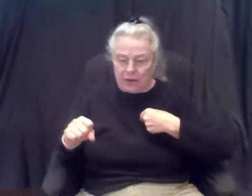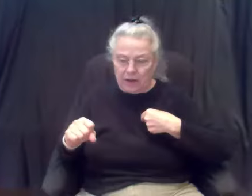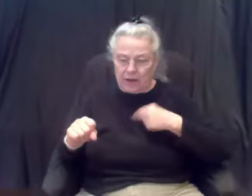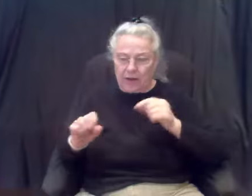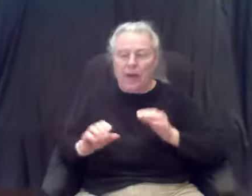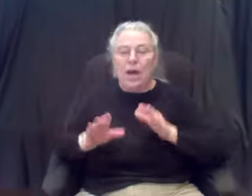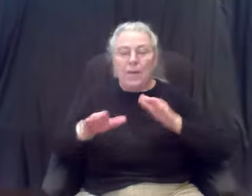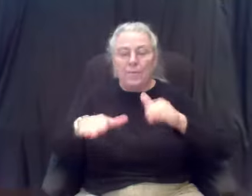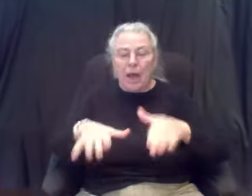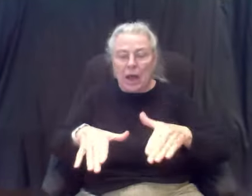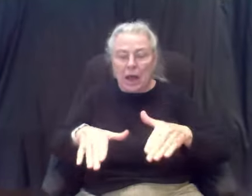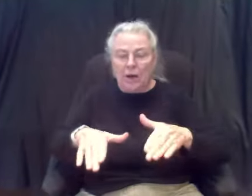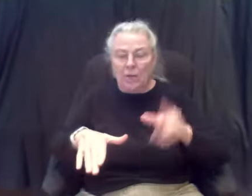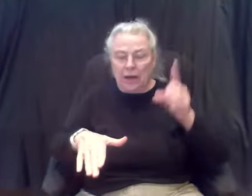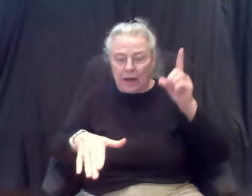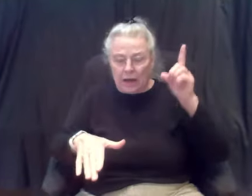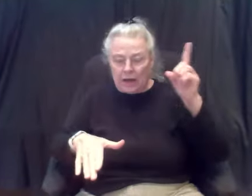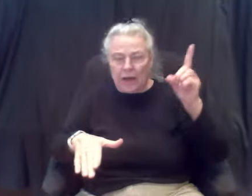me. Buried, he